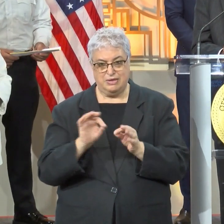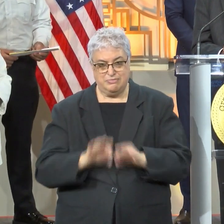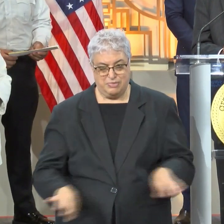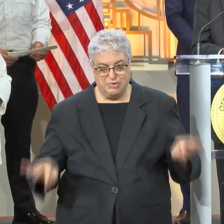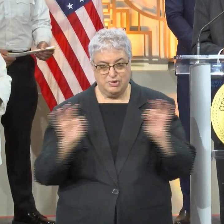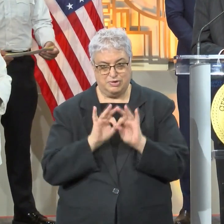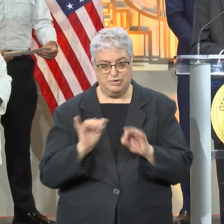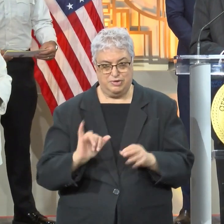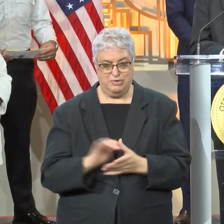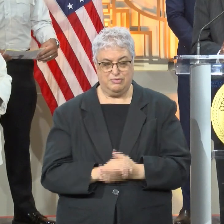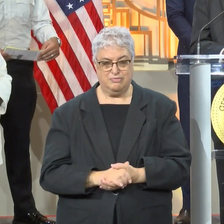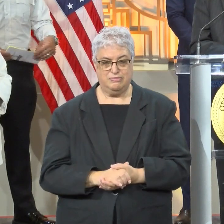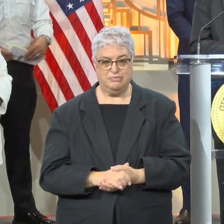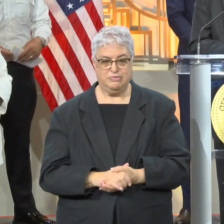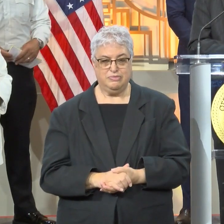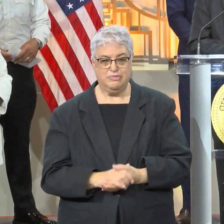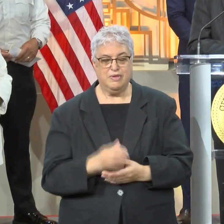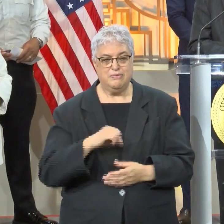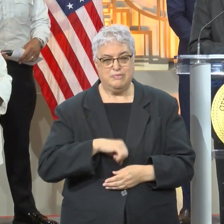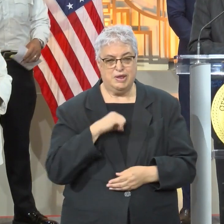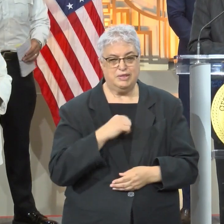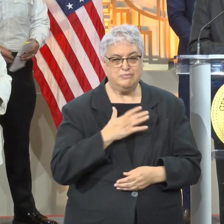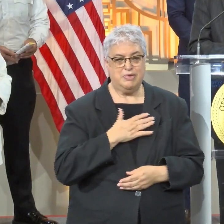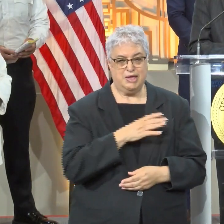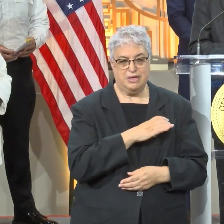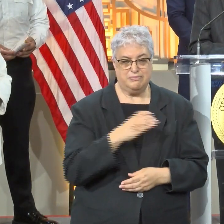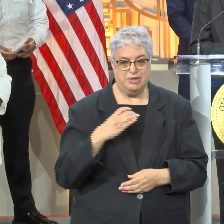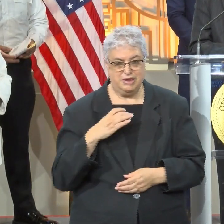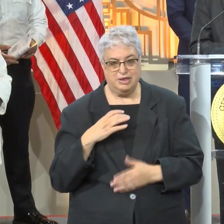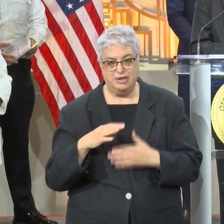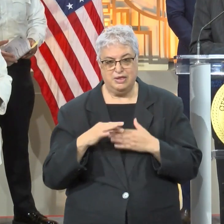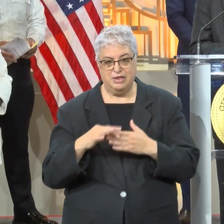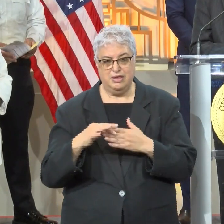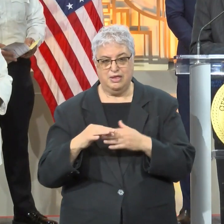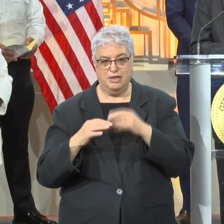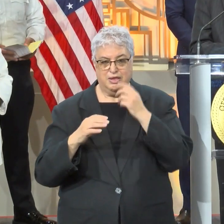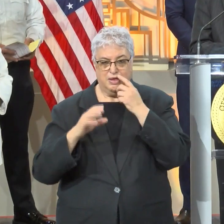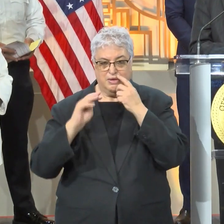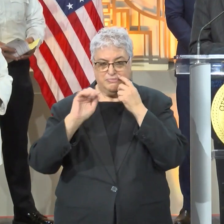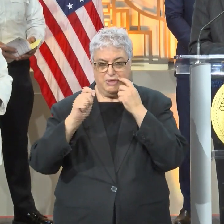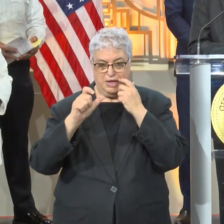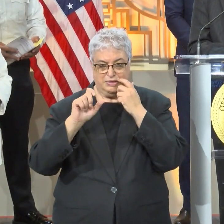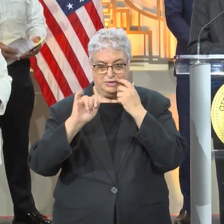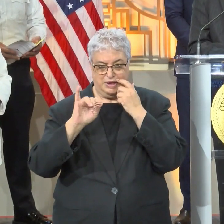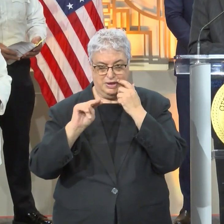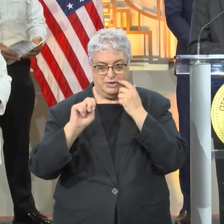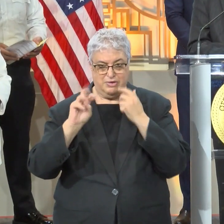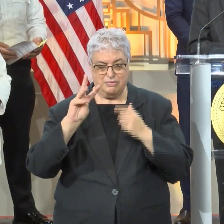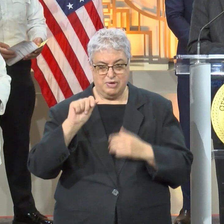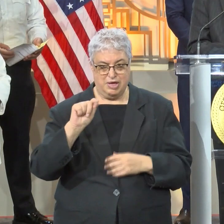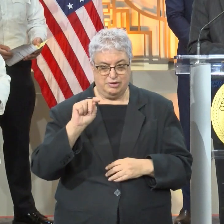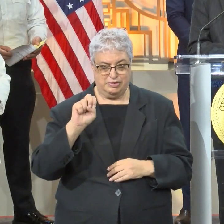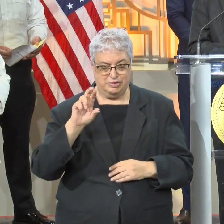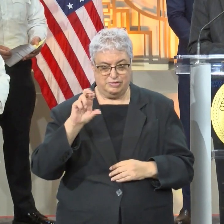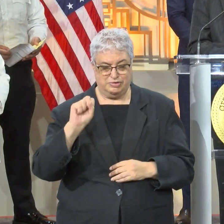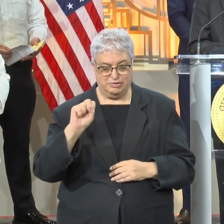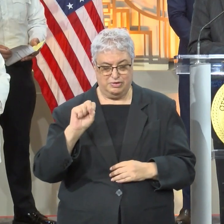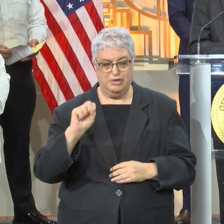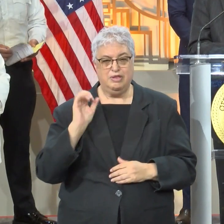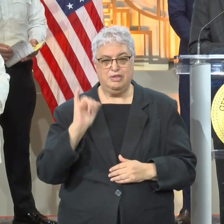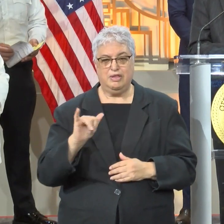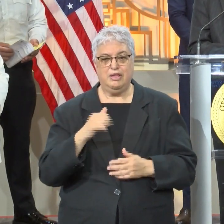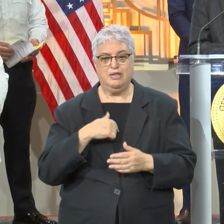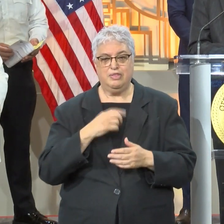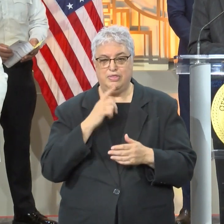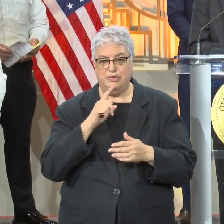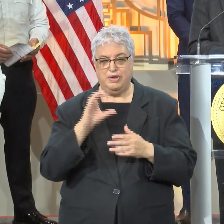paramount importance. So I'm proud to say that my committee, under the leadership of the Honorable Maxine Waters, has made it possible through